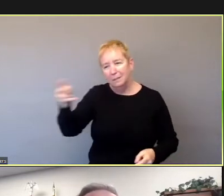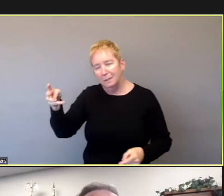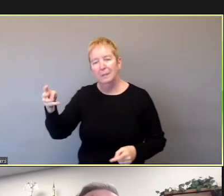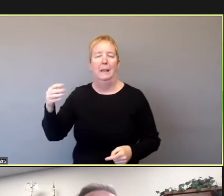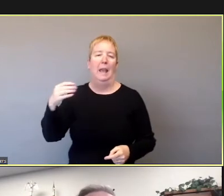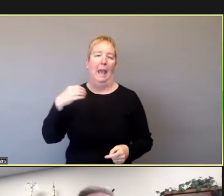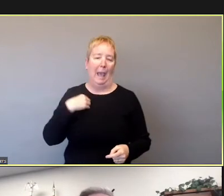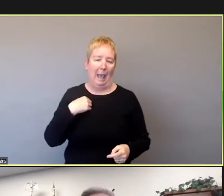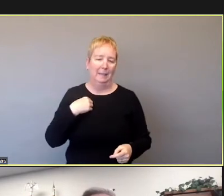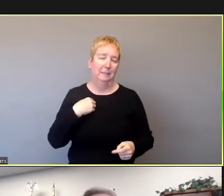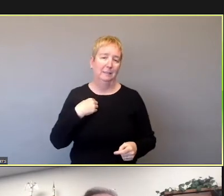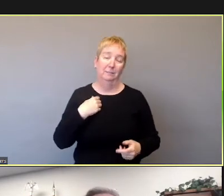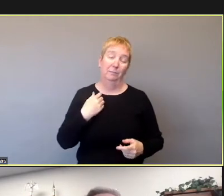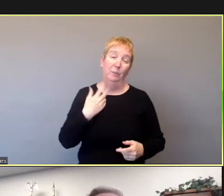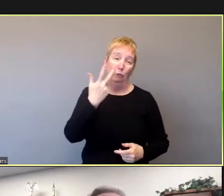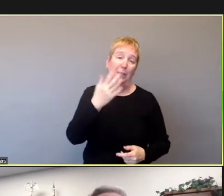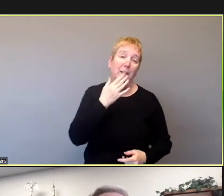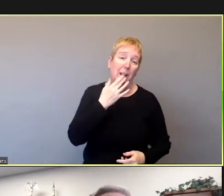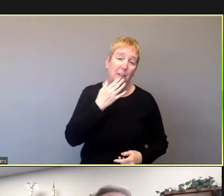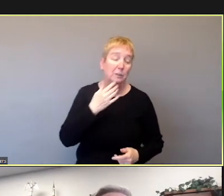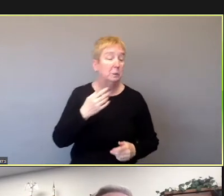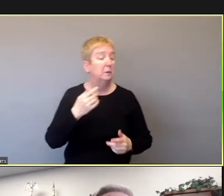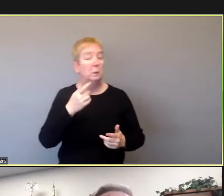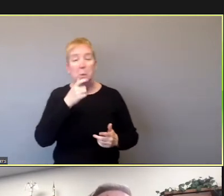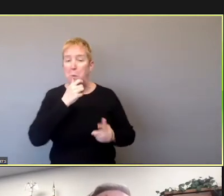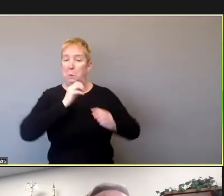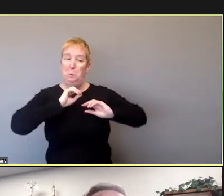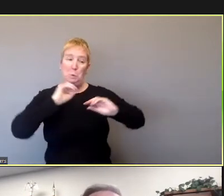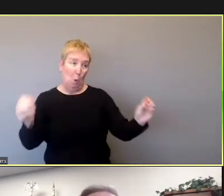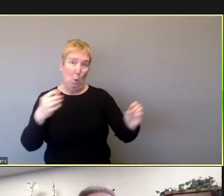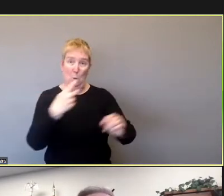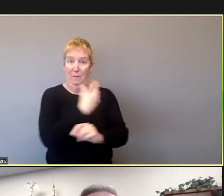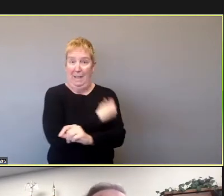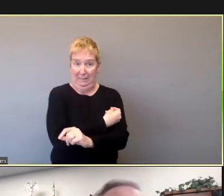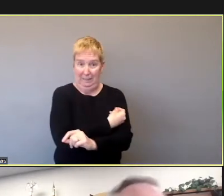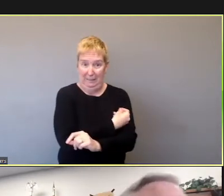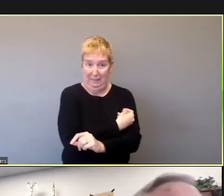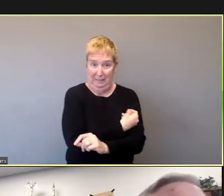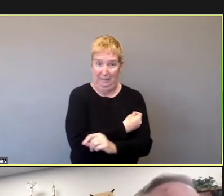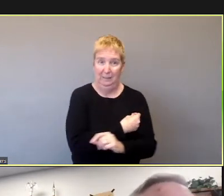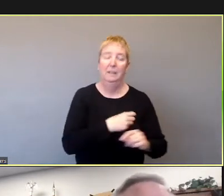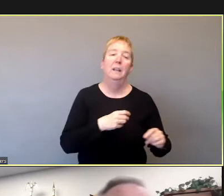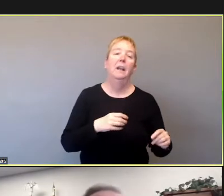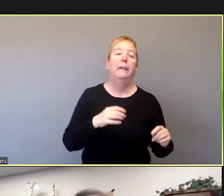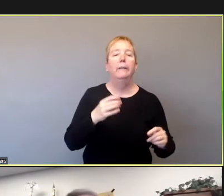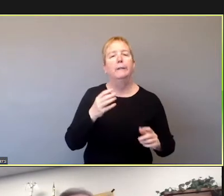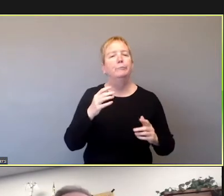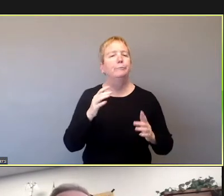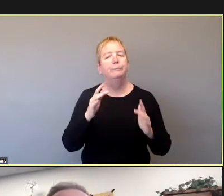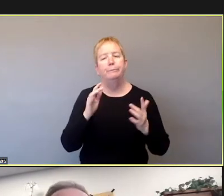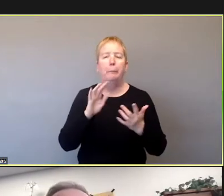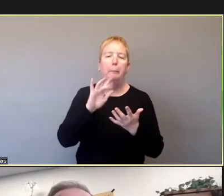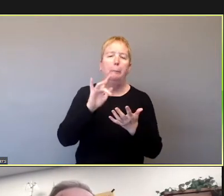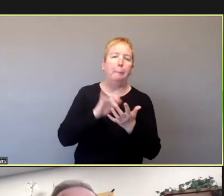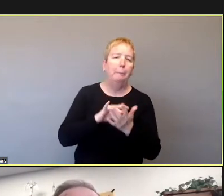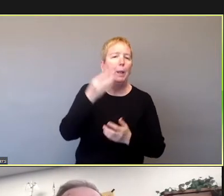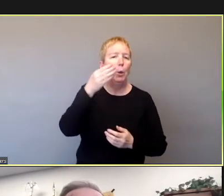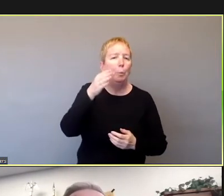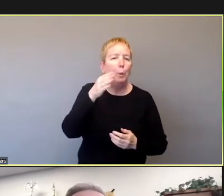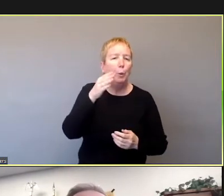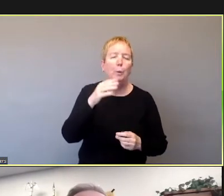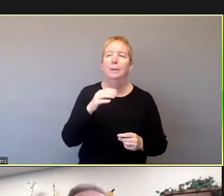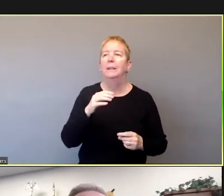unvaccinated people. The light blue or medium blue is, or royal blue is that? I don't know, fully vaccinated without a